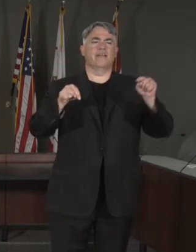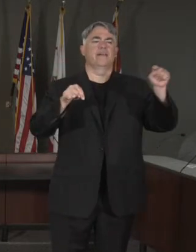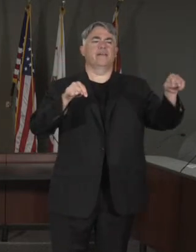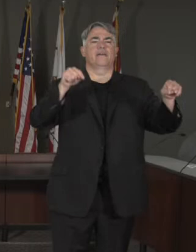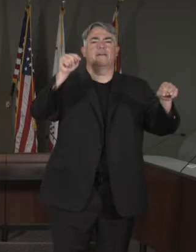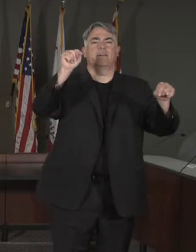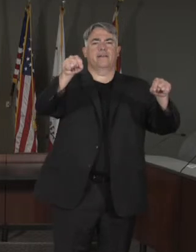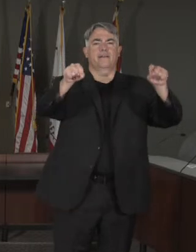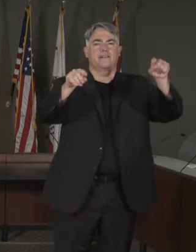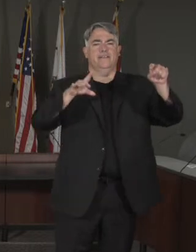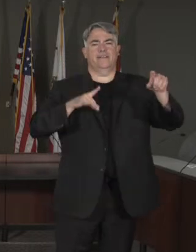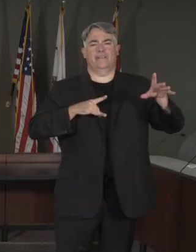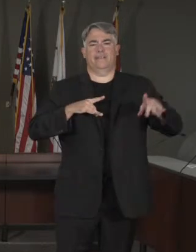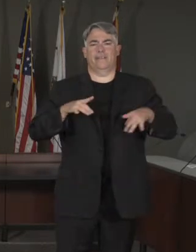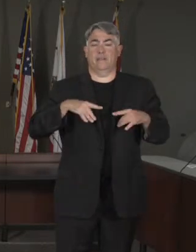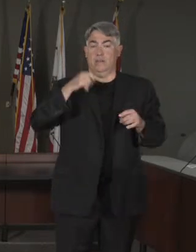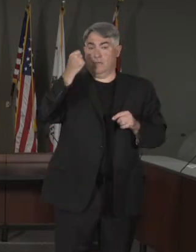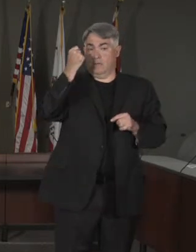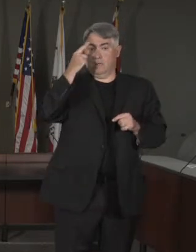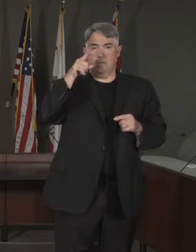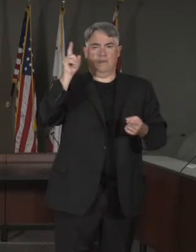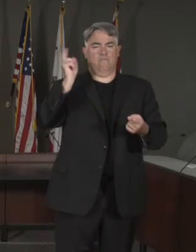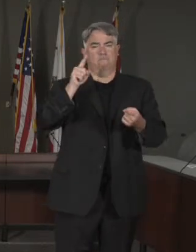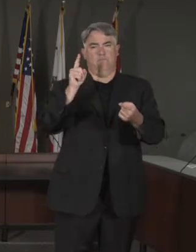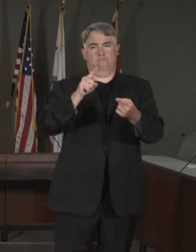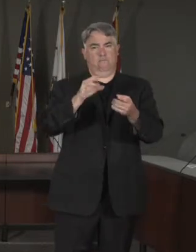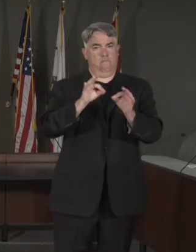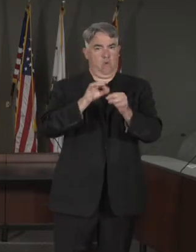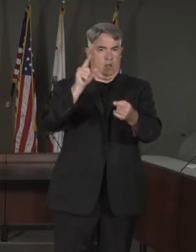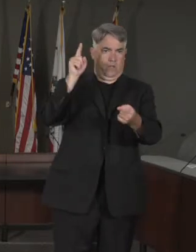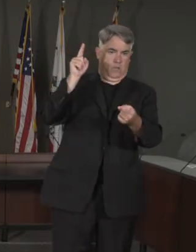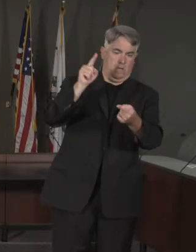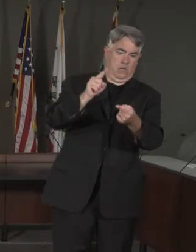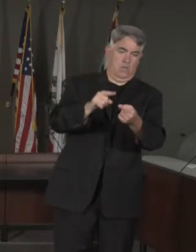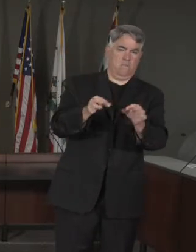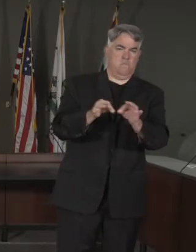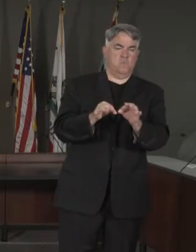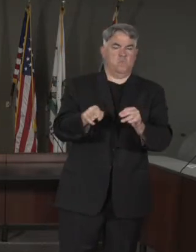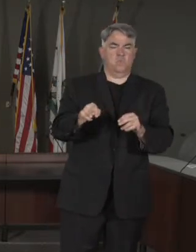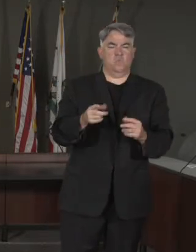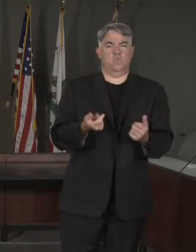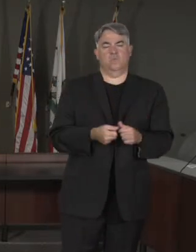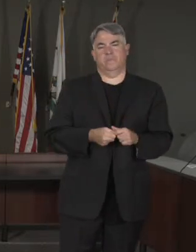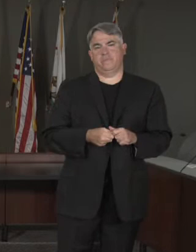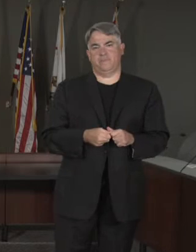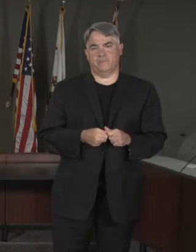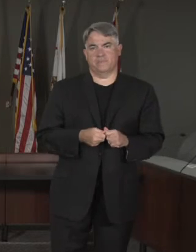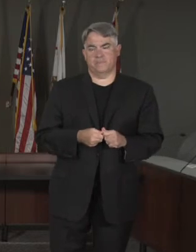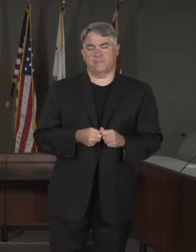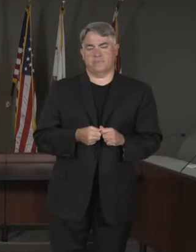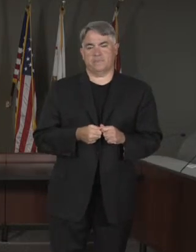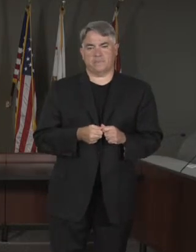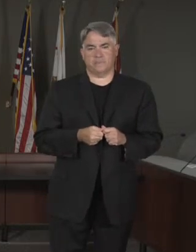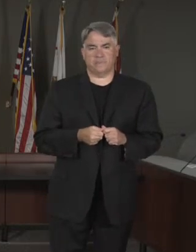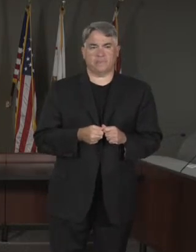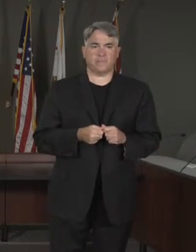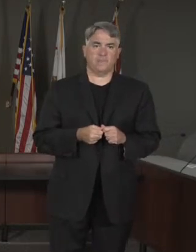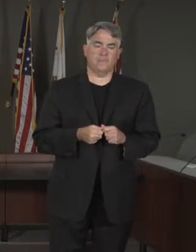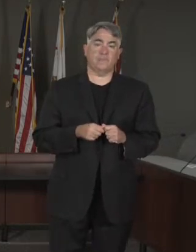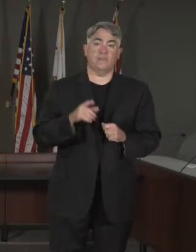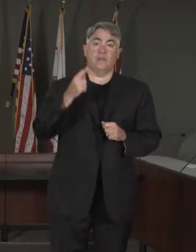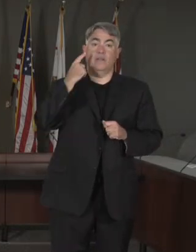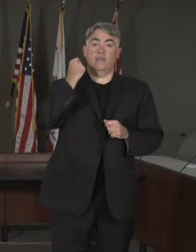things are slowing down, and that's what's important. And until we have, usually with any,